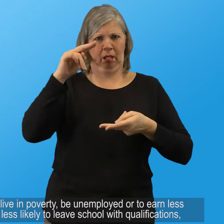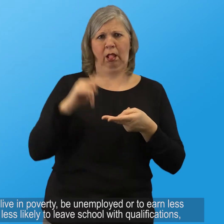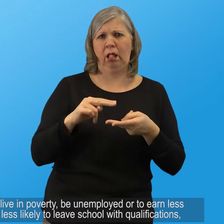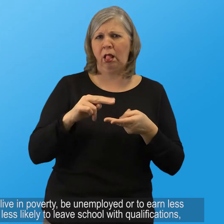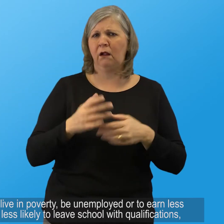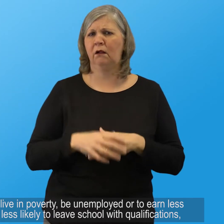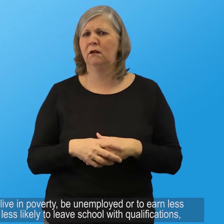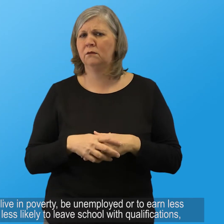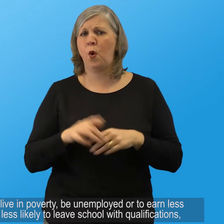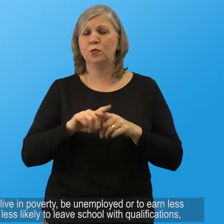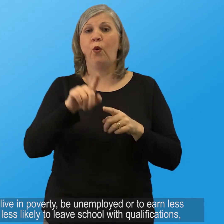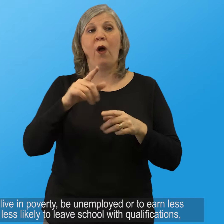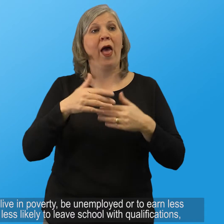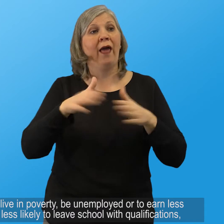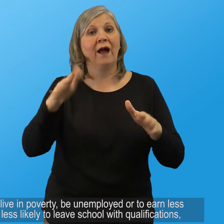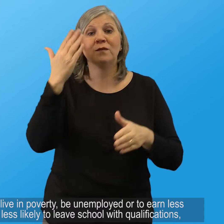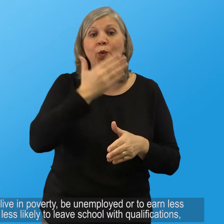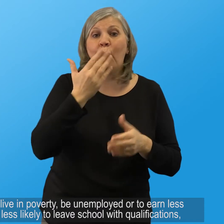school with qualifications.